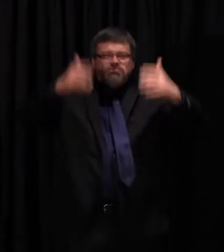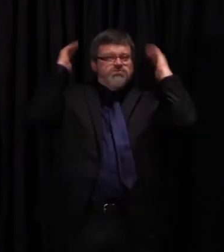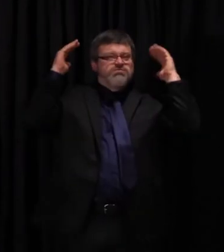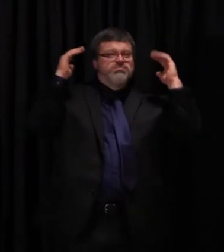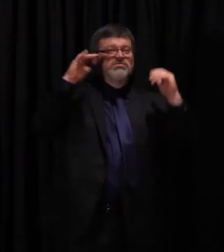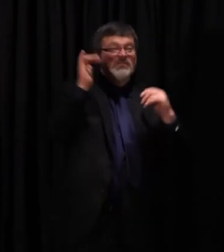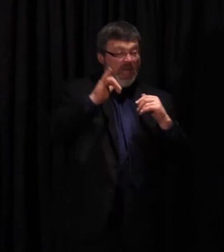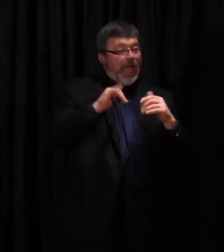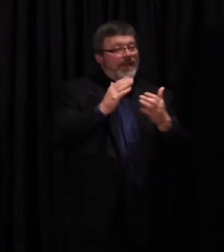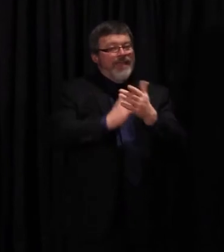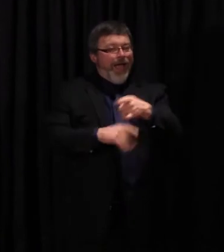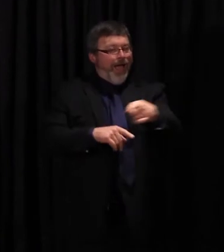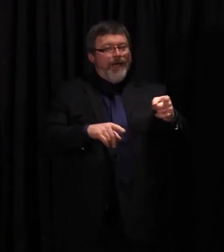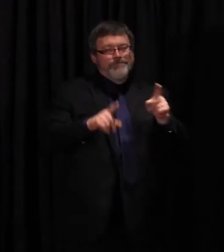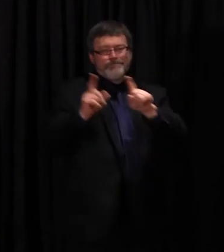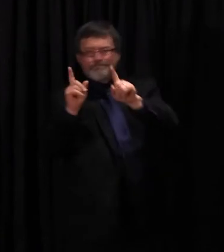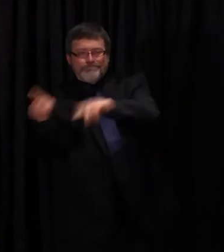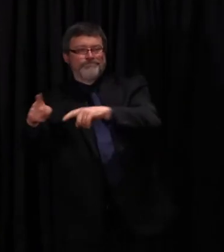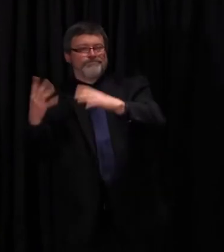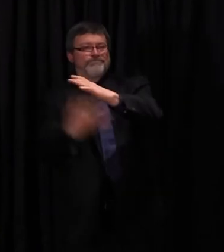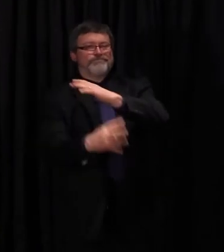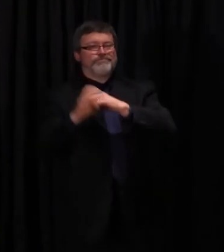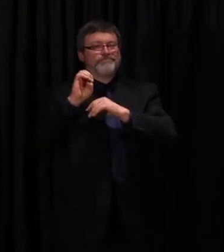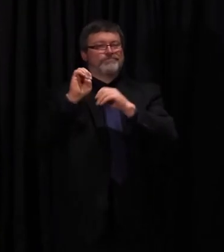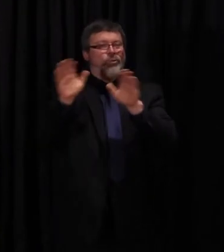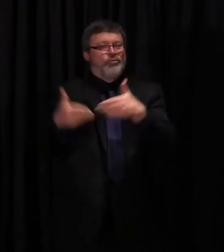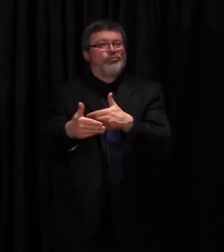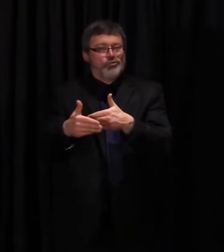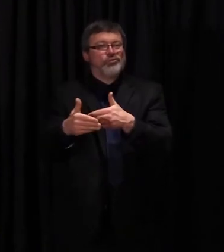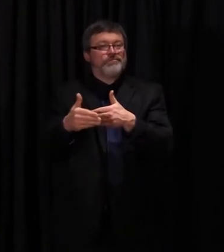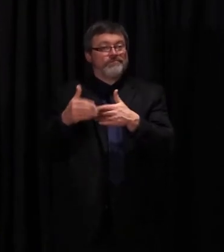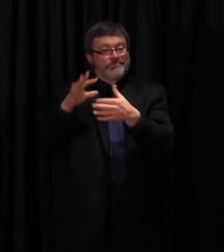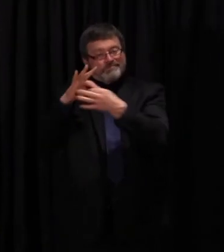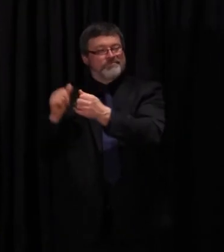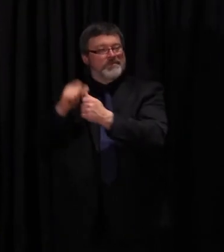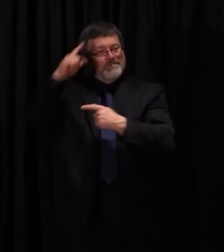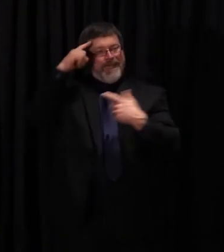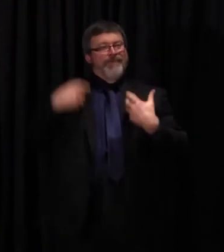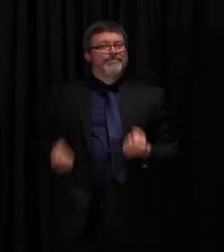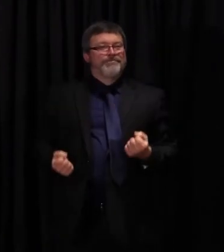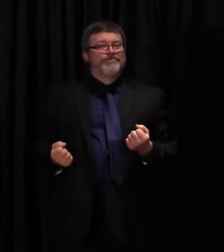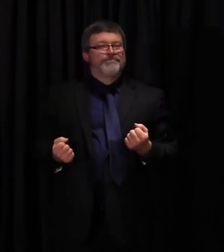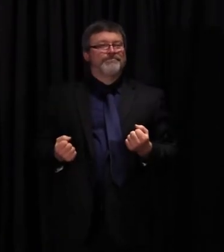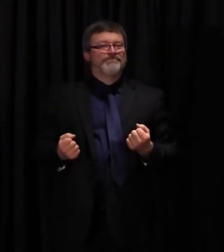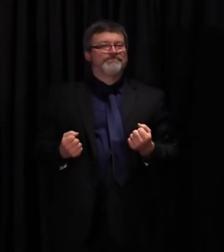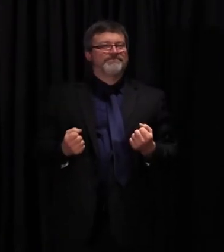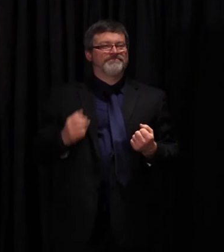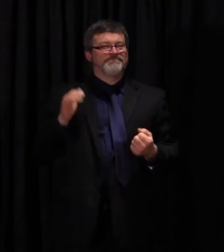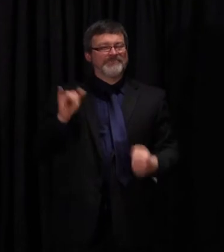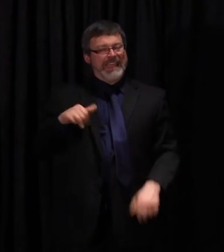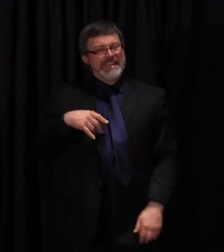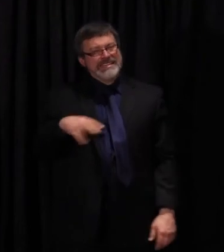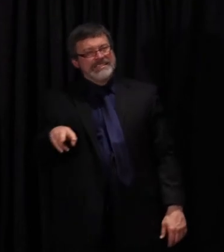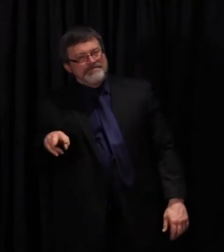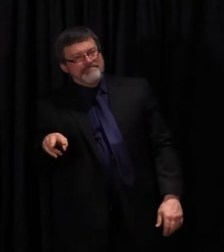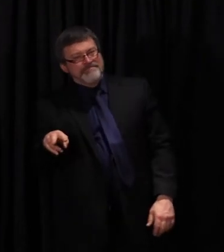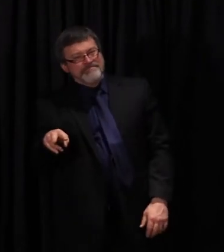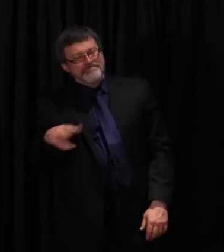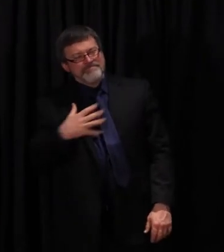needs. And while it was less severe for others, the grief was still felt.